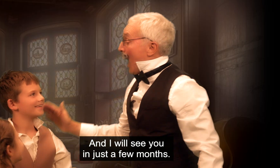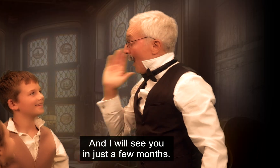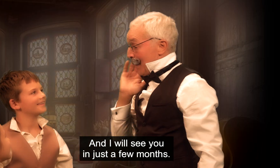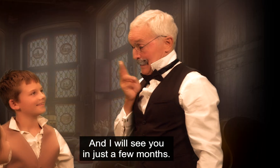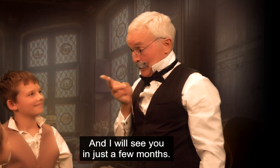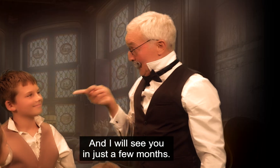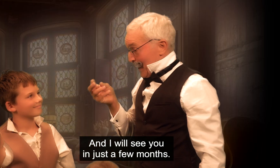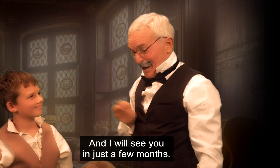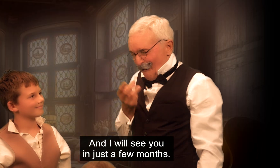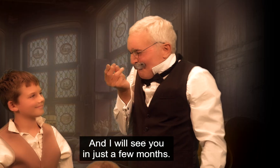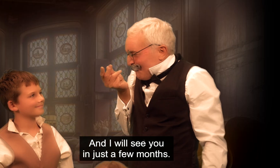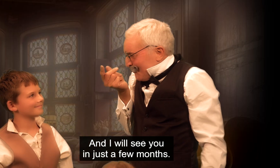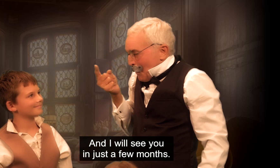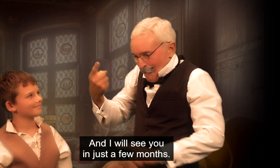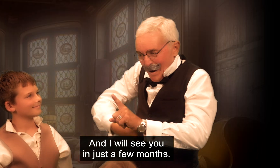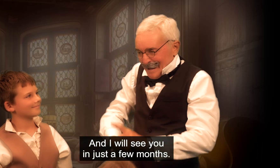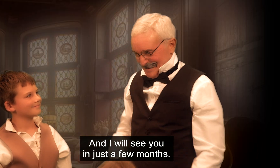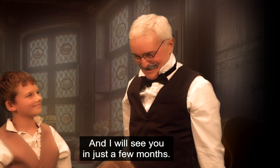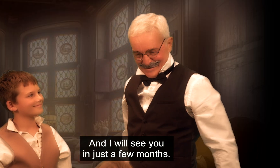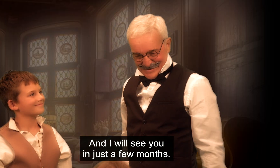And I will see you in just a few months.